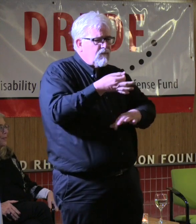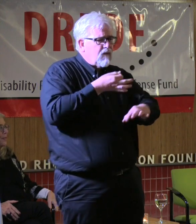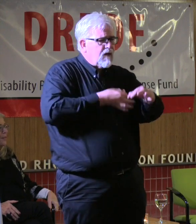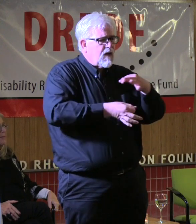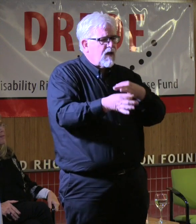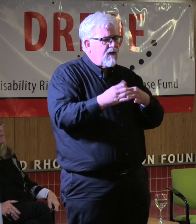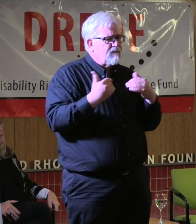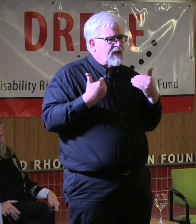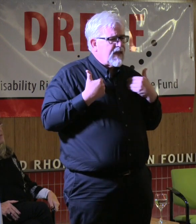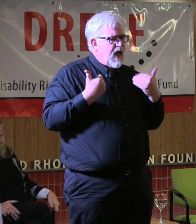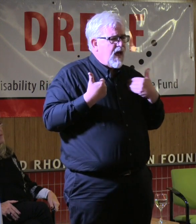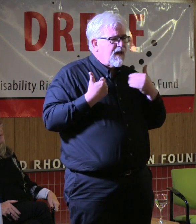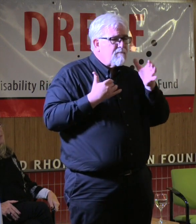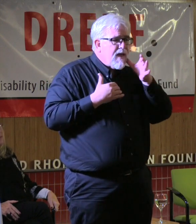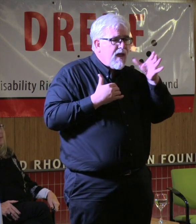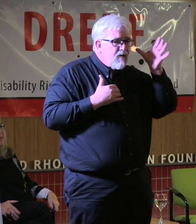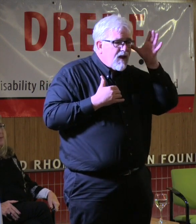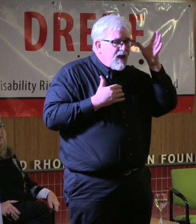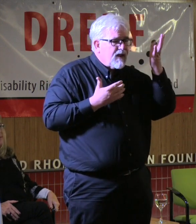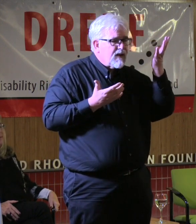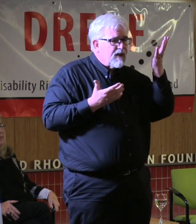of a young parents,